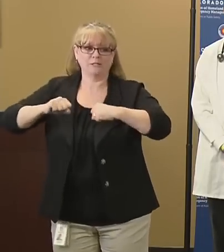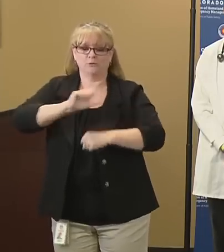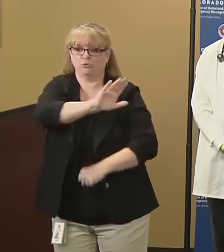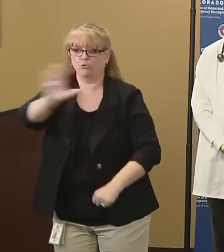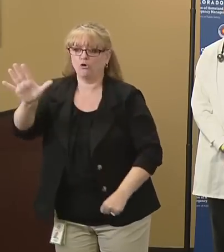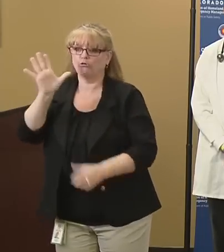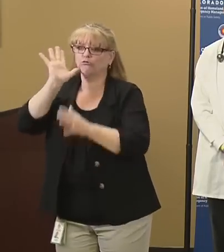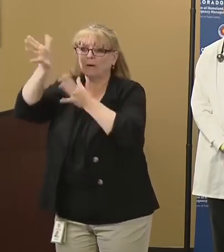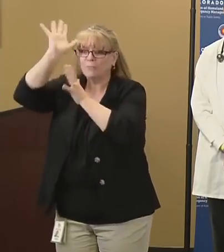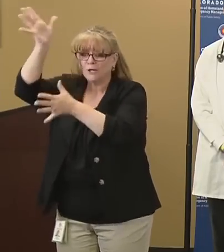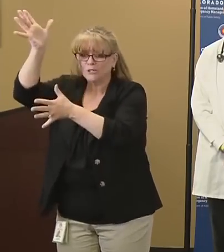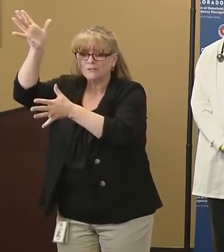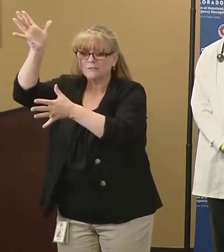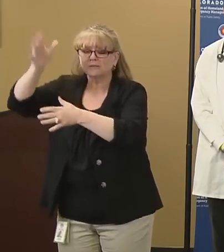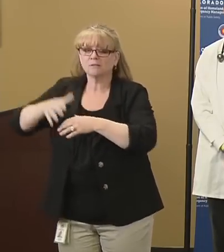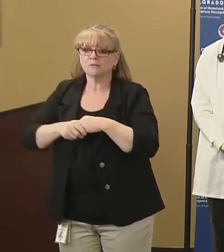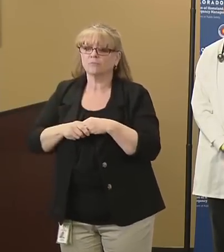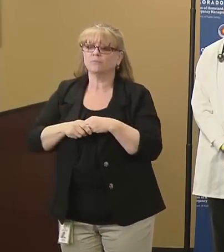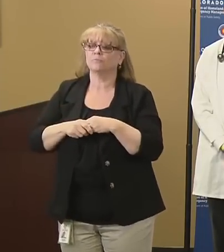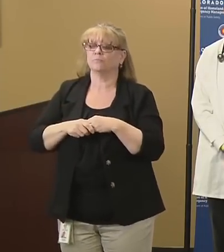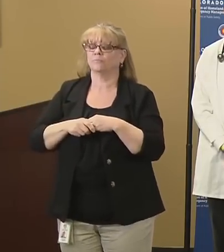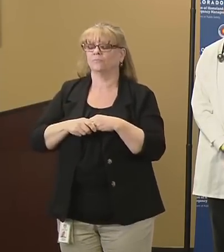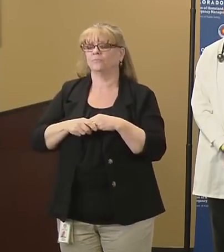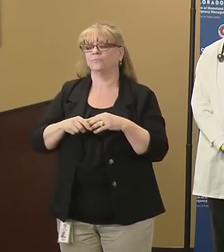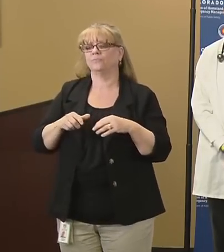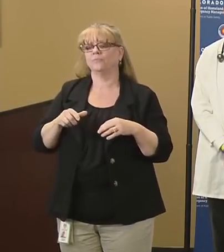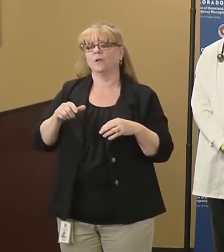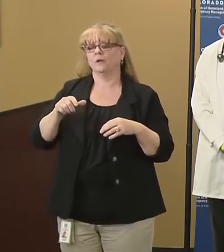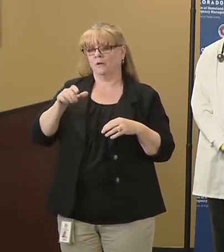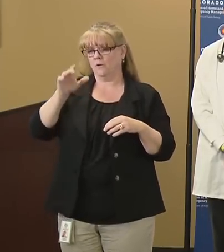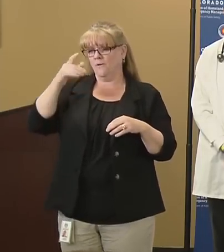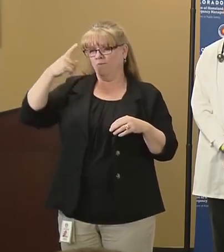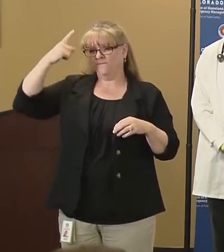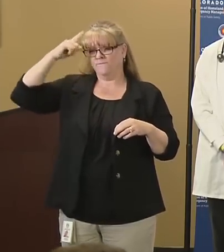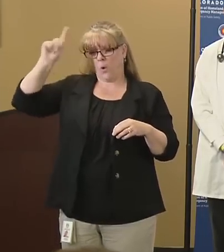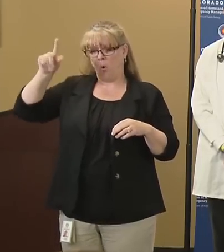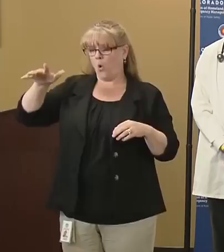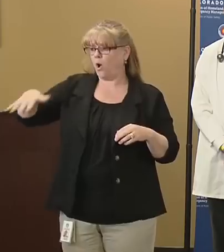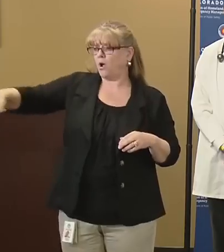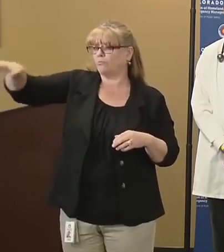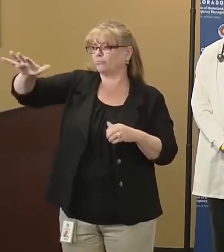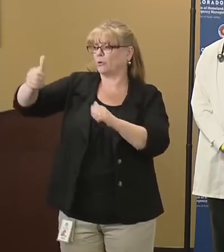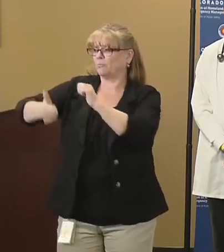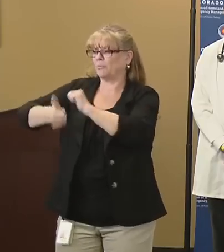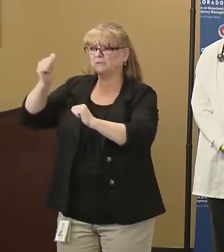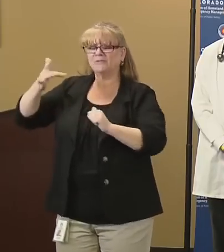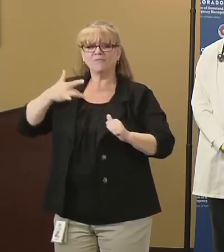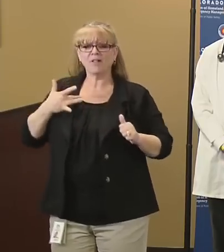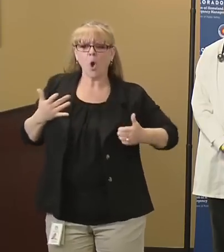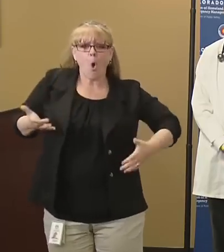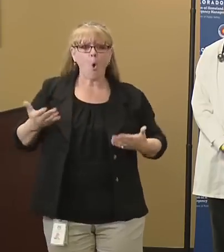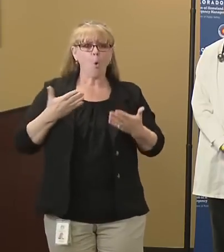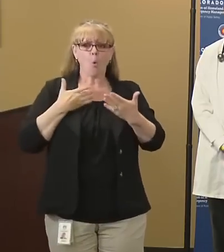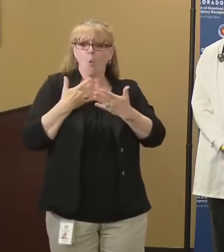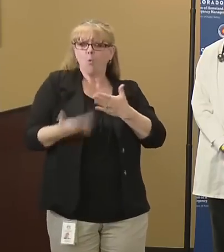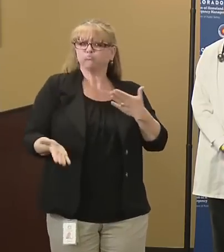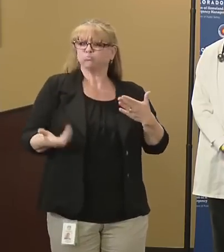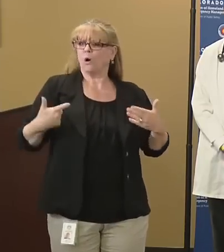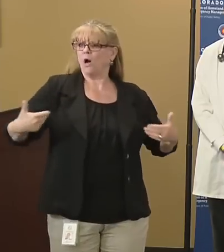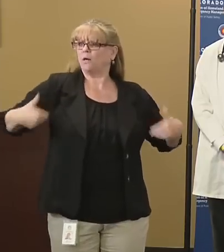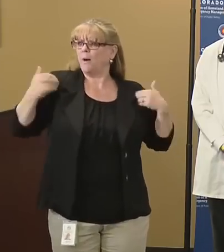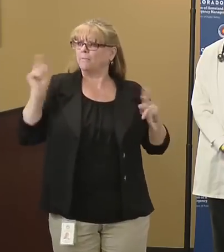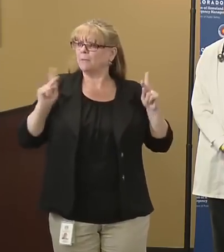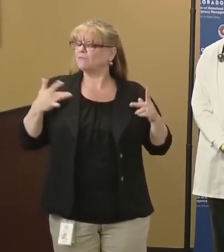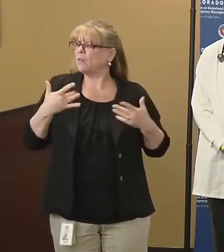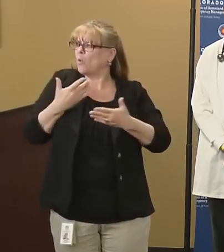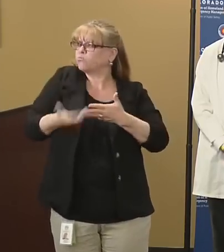since symptoms seldom manifest, and if they do, they're usually minor in our youngest Coloradans, we want to make sure that to the extent they're